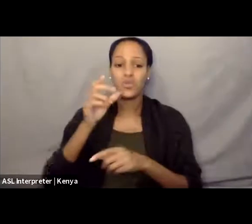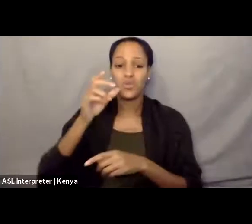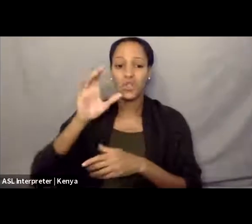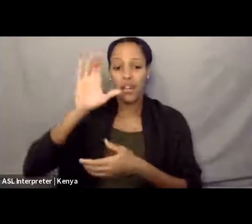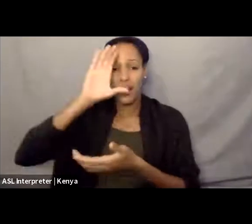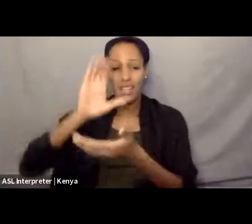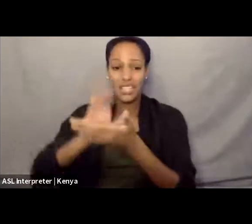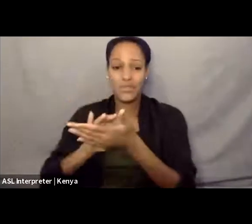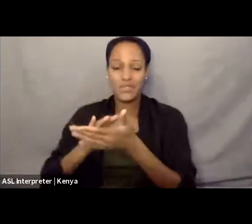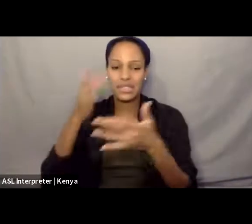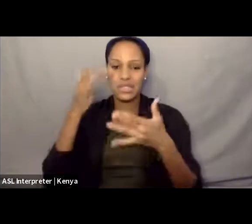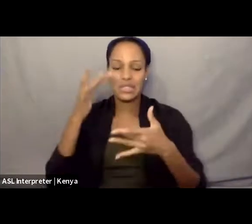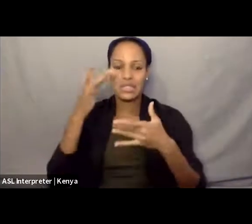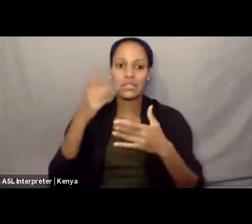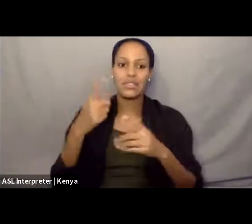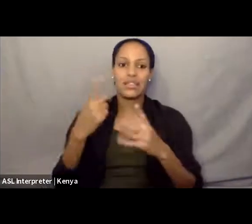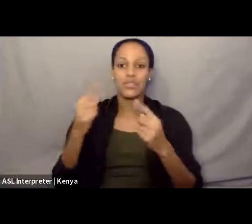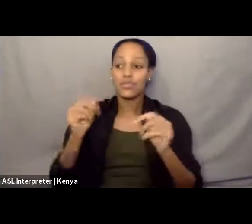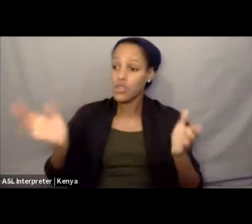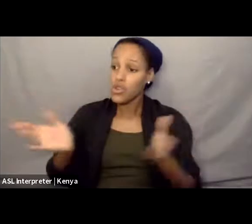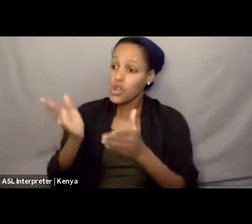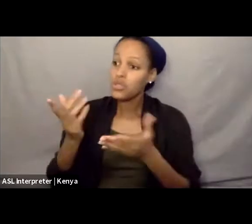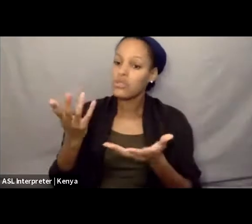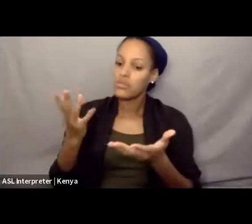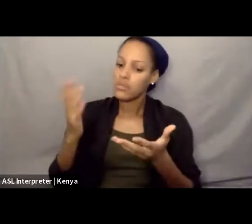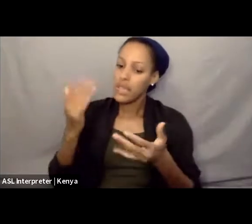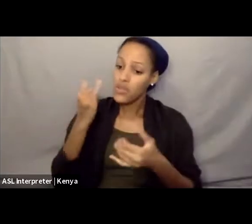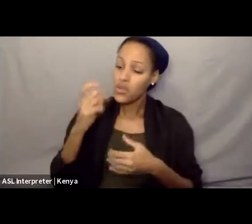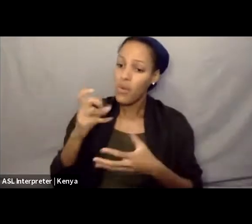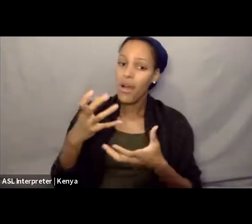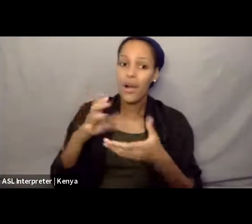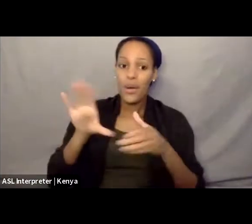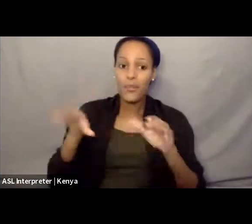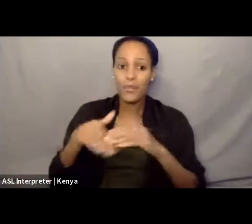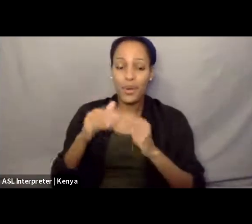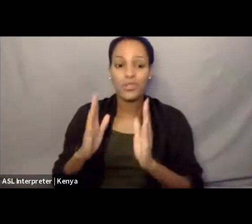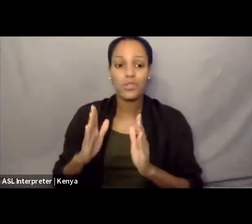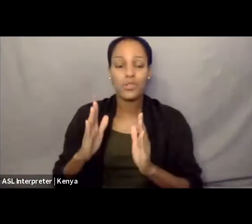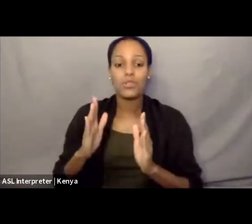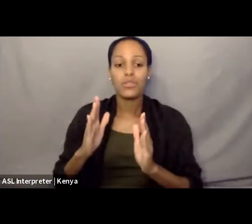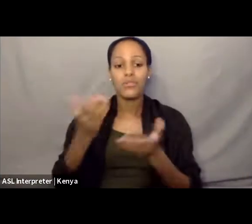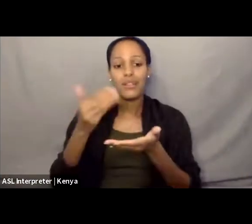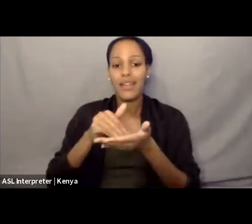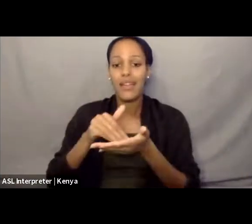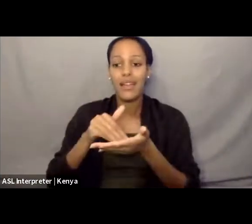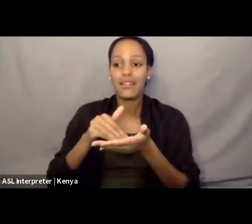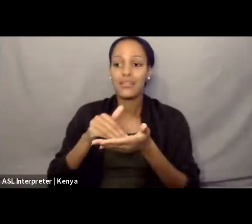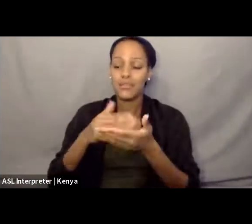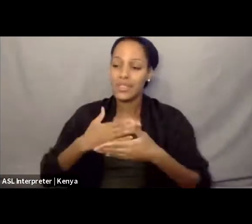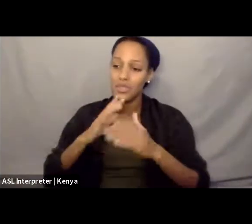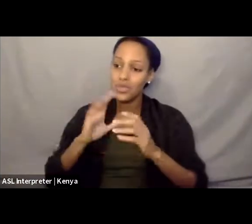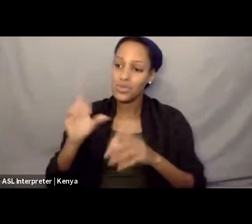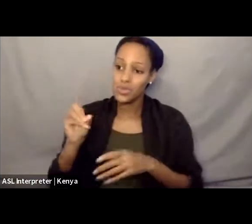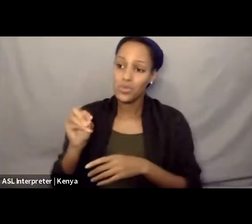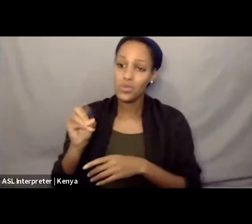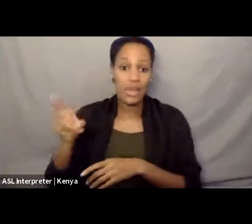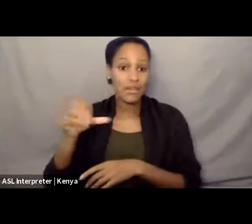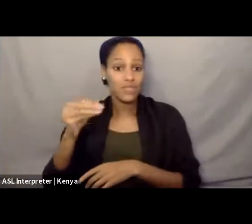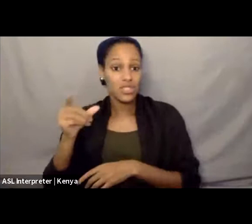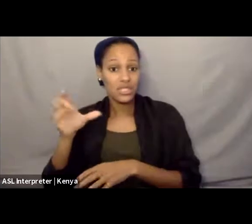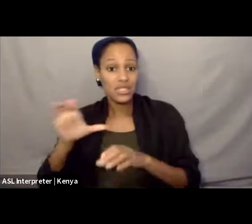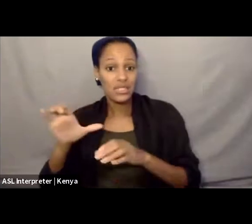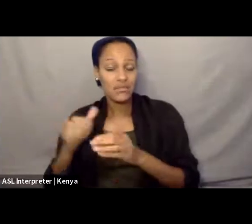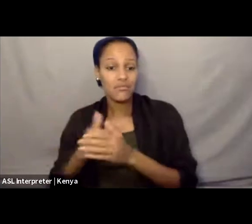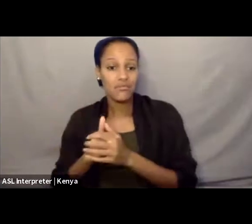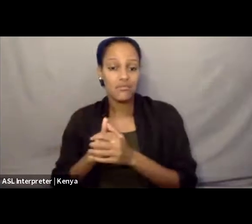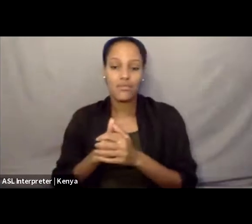and encouraged her to take other lovers if she wanted, which she did, want and take. How's it going for